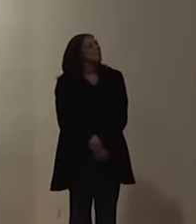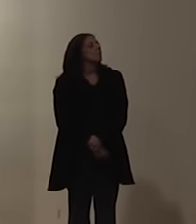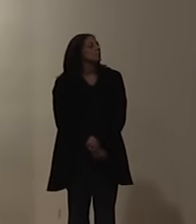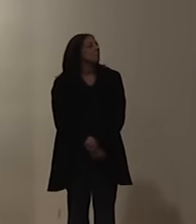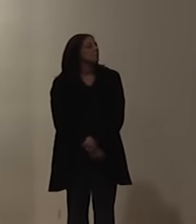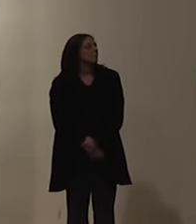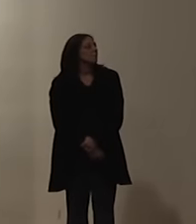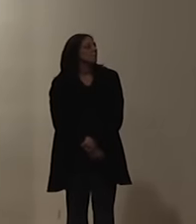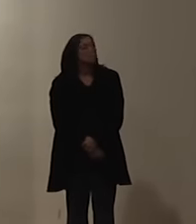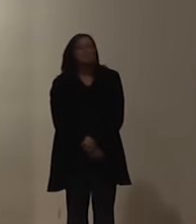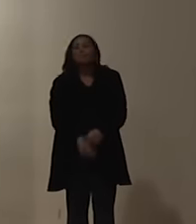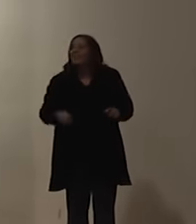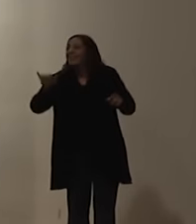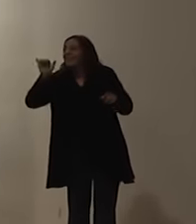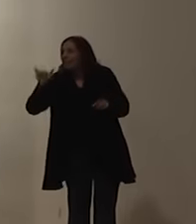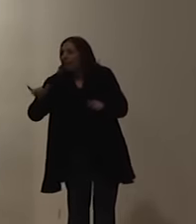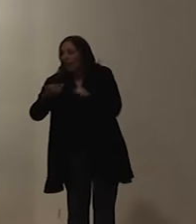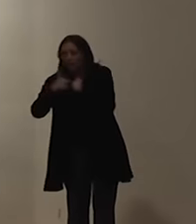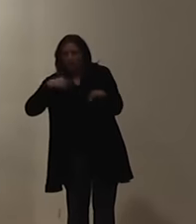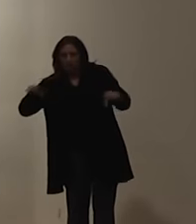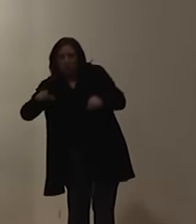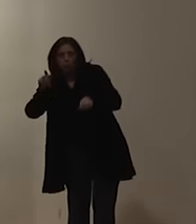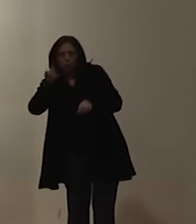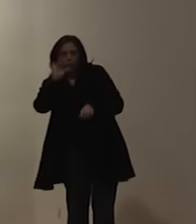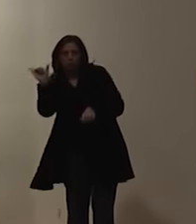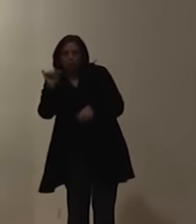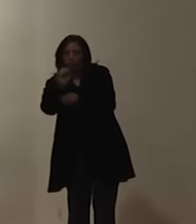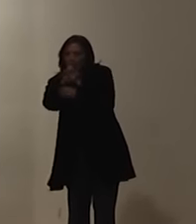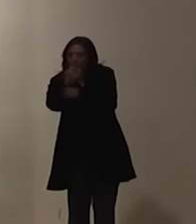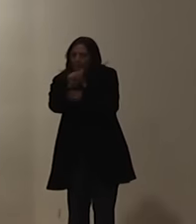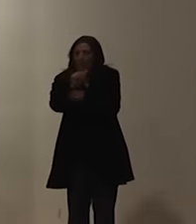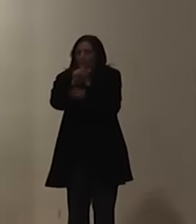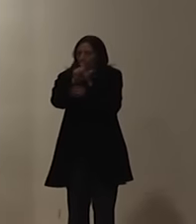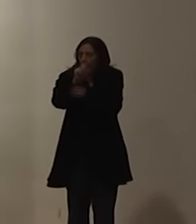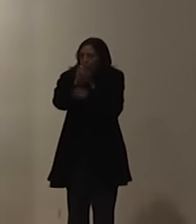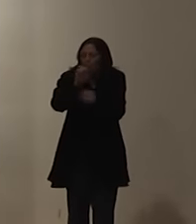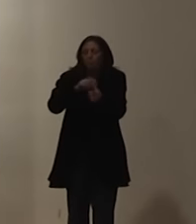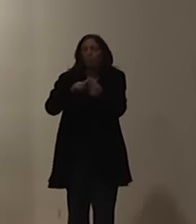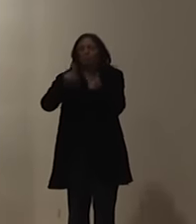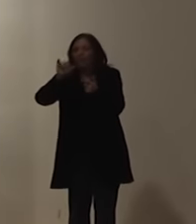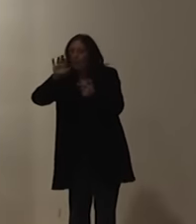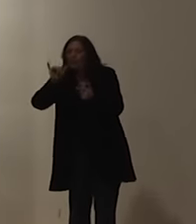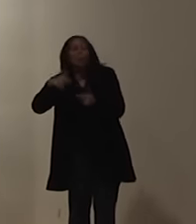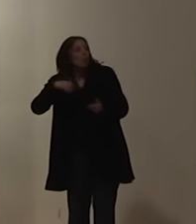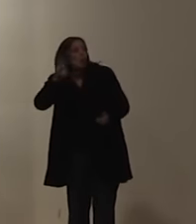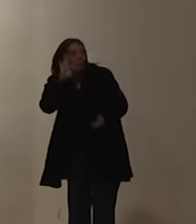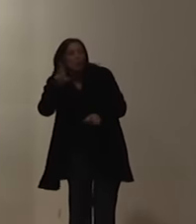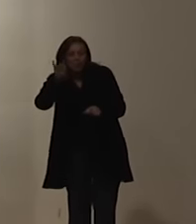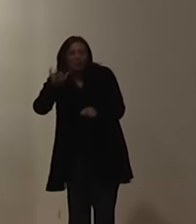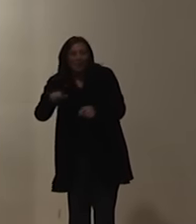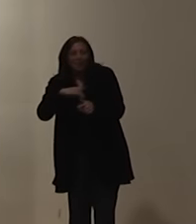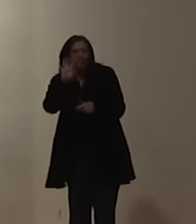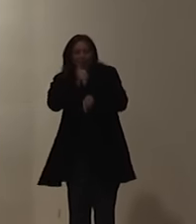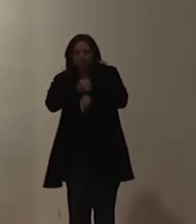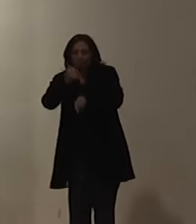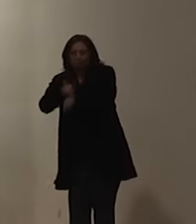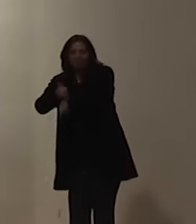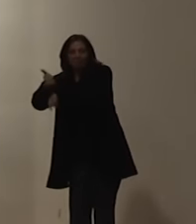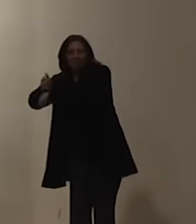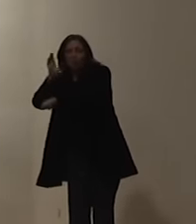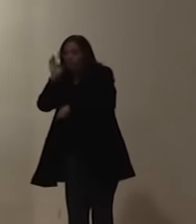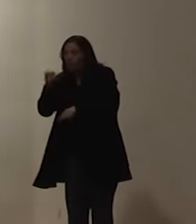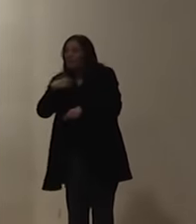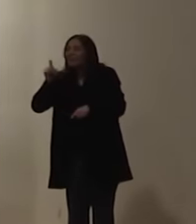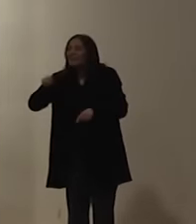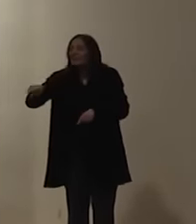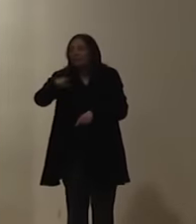That's what we should be doing in Sierra Leone and Liberia. That's what we're going to do in Sierra Leone and Liberia. And we need a lot of people to